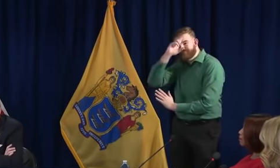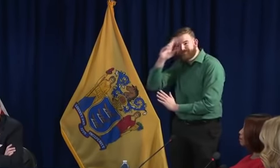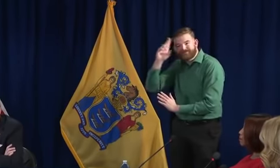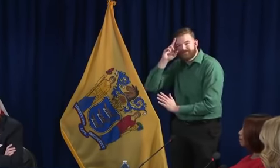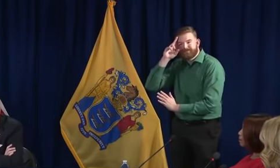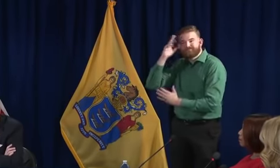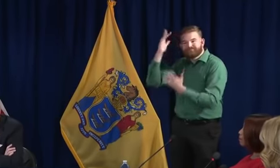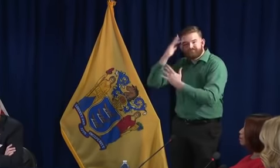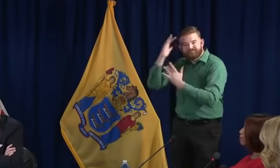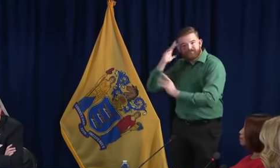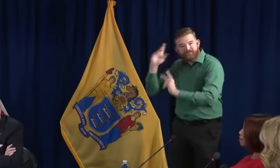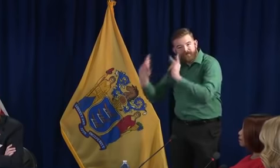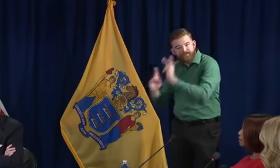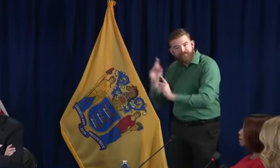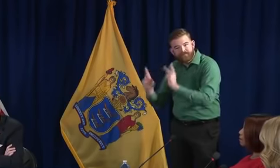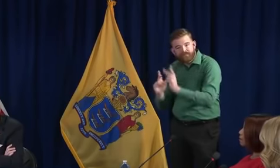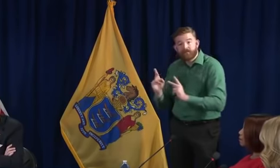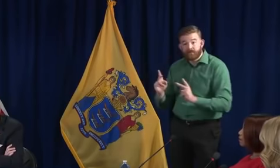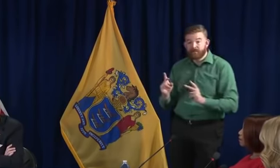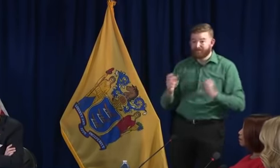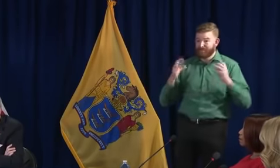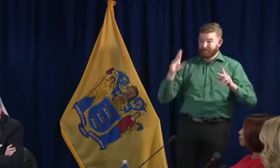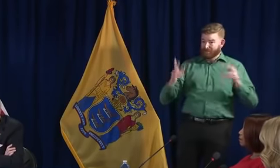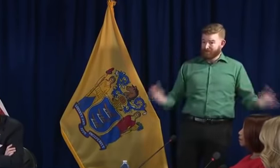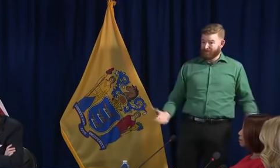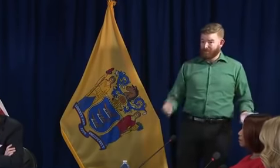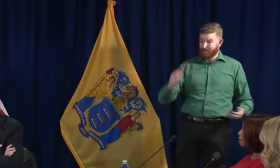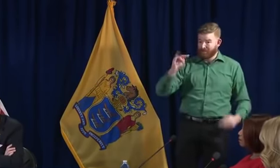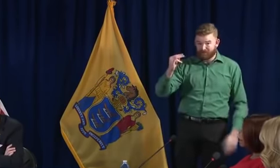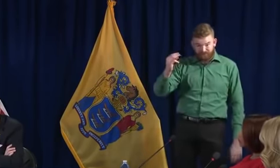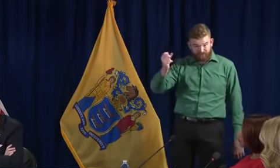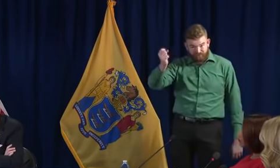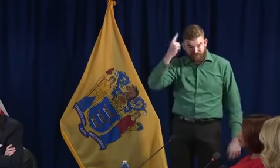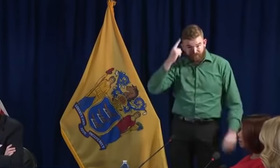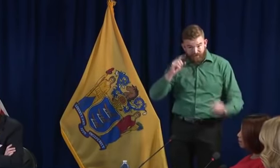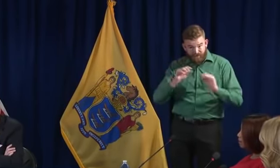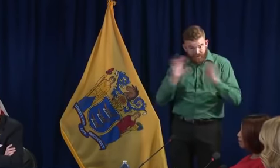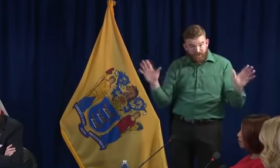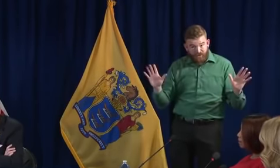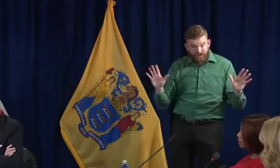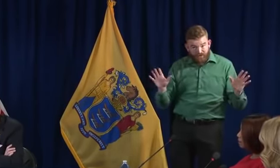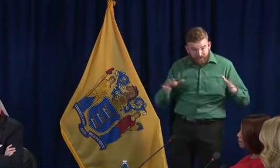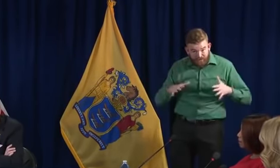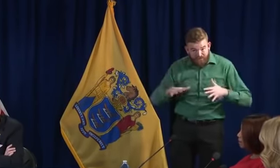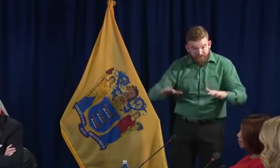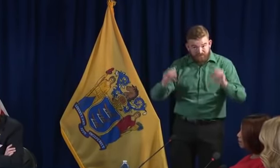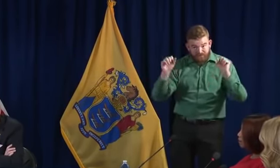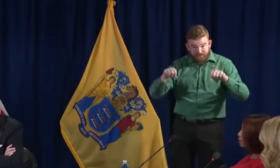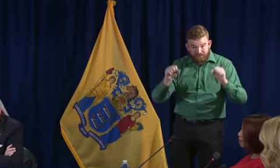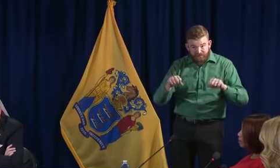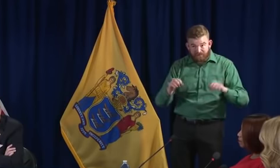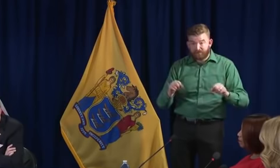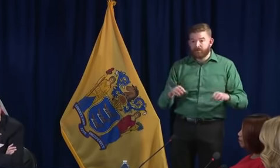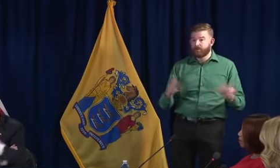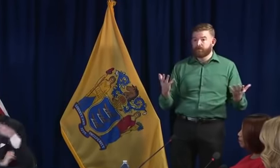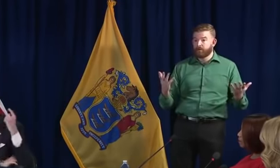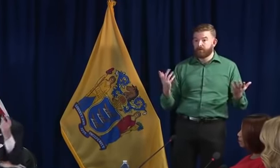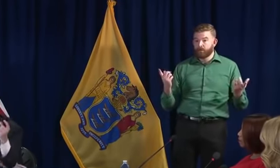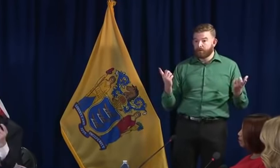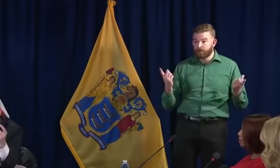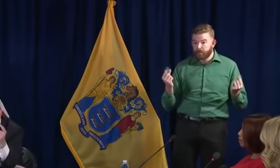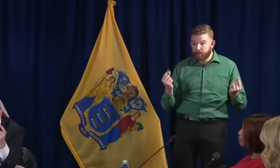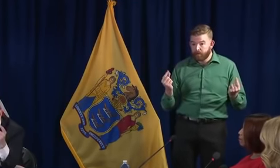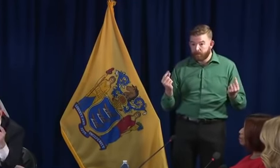in this state get it. They've got their anxieties, but they understand what's before us and what they have to do. We don't have